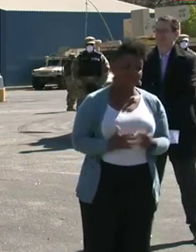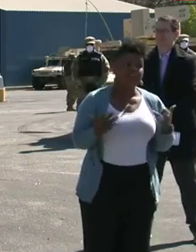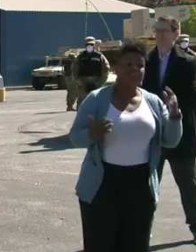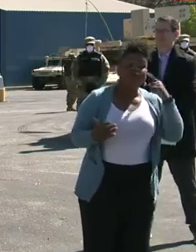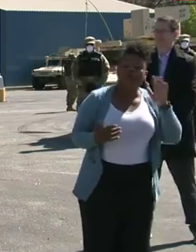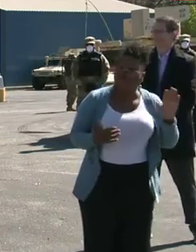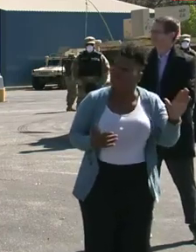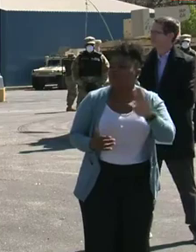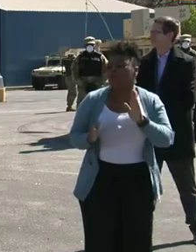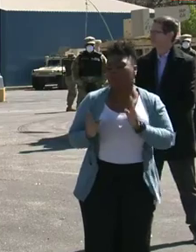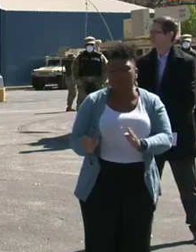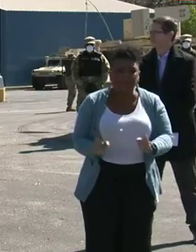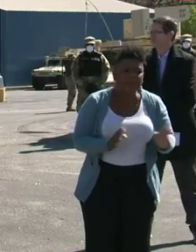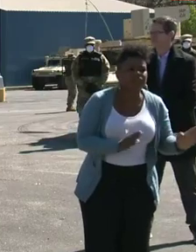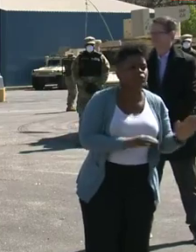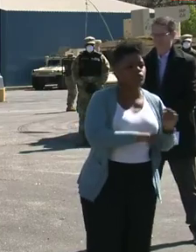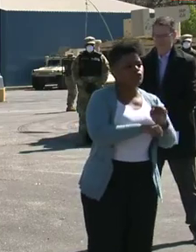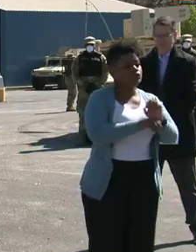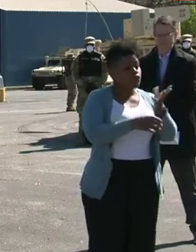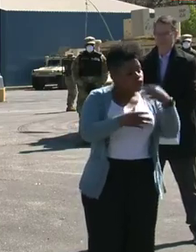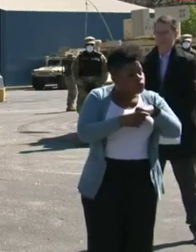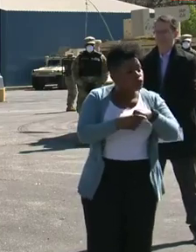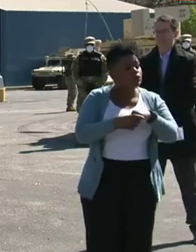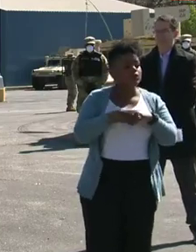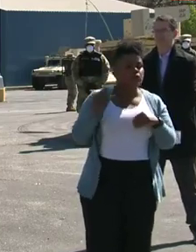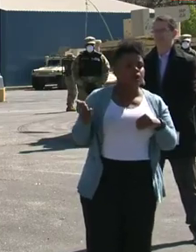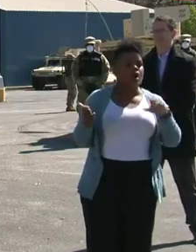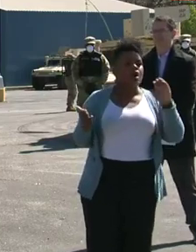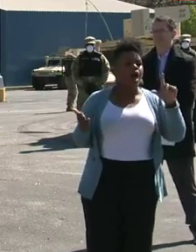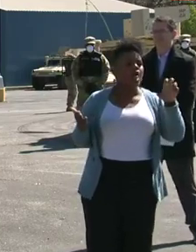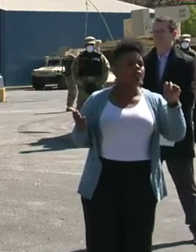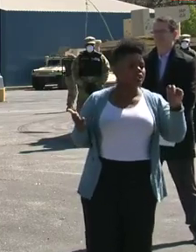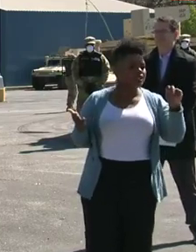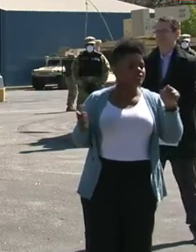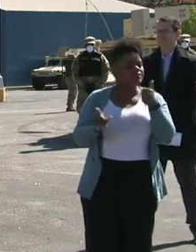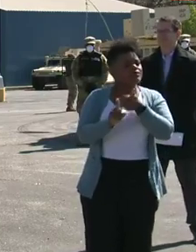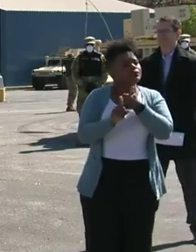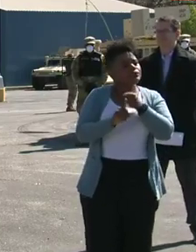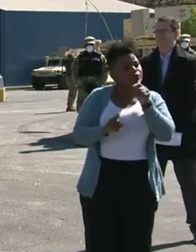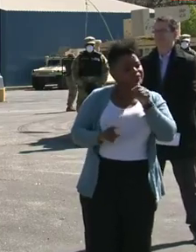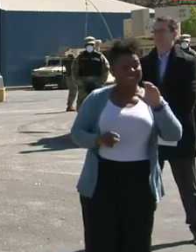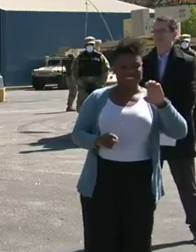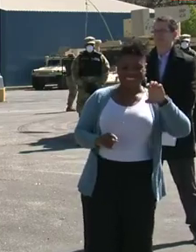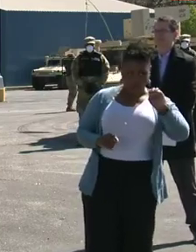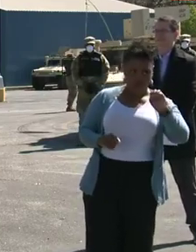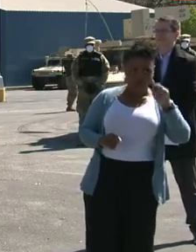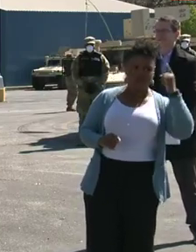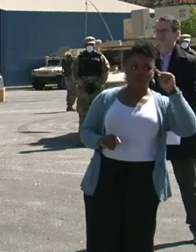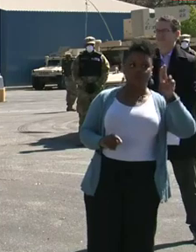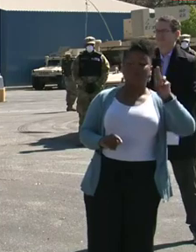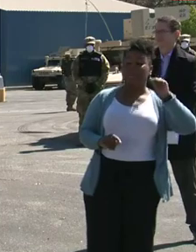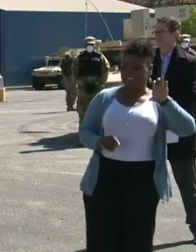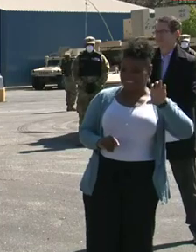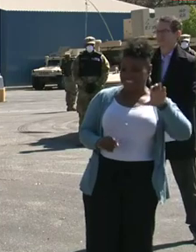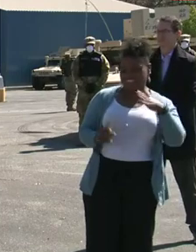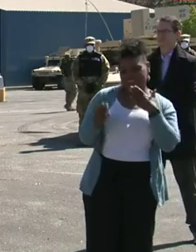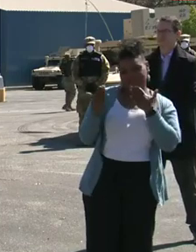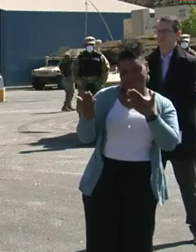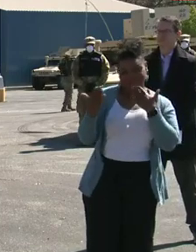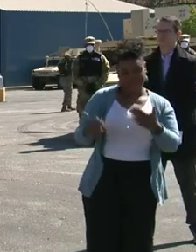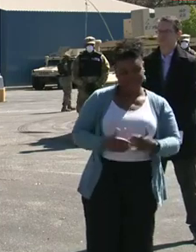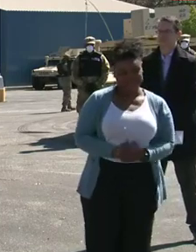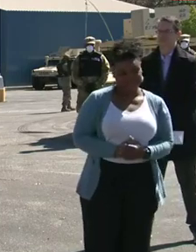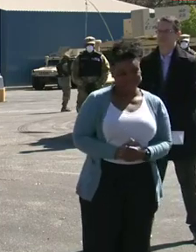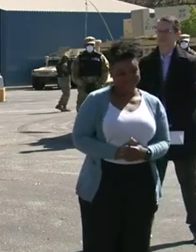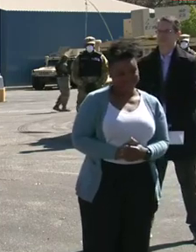including Colleen, who is the CEO of the United Medical Center, and LaRuby May, who chairs the board. Thank